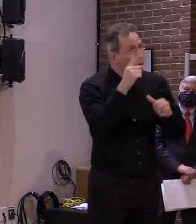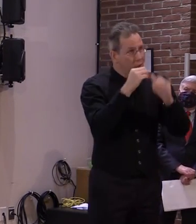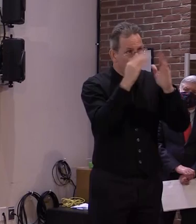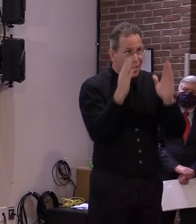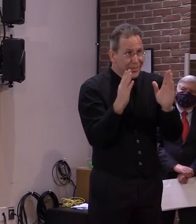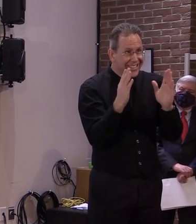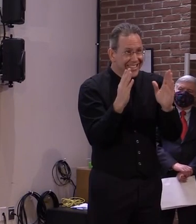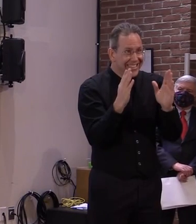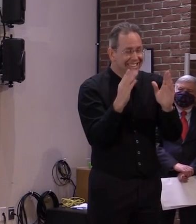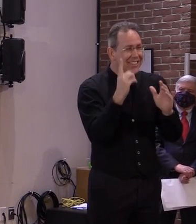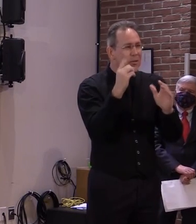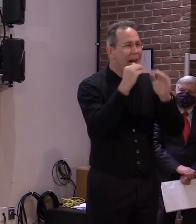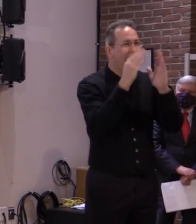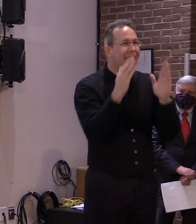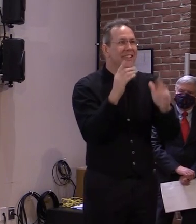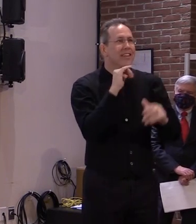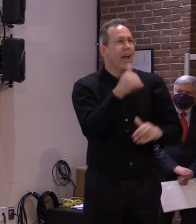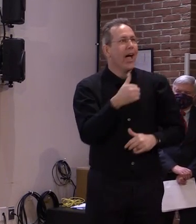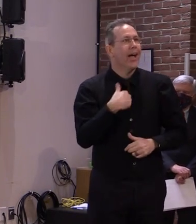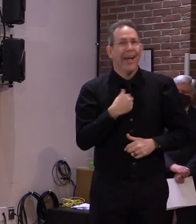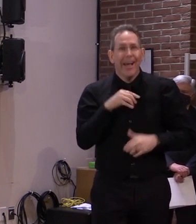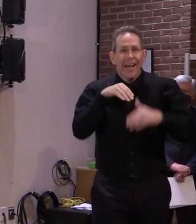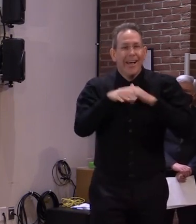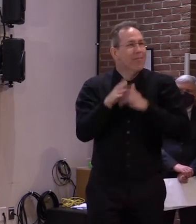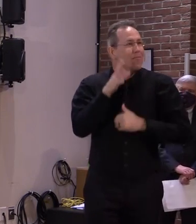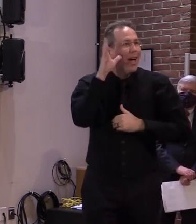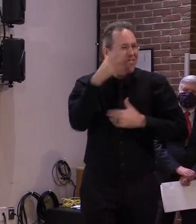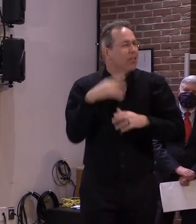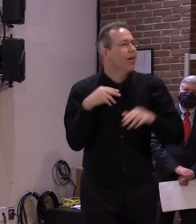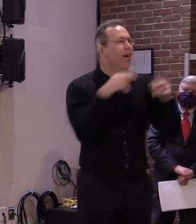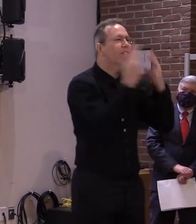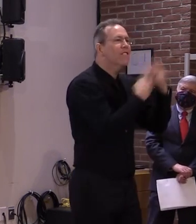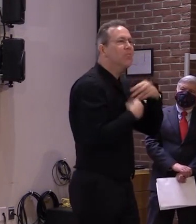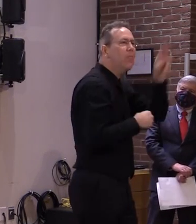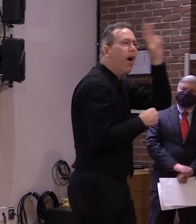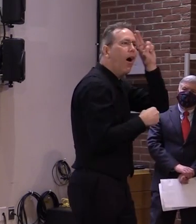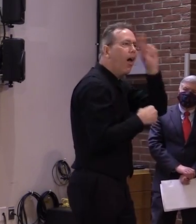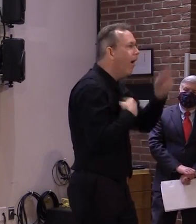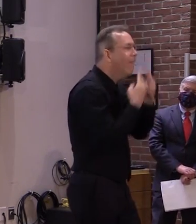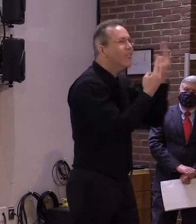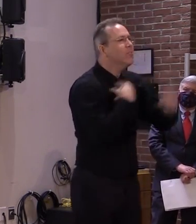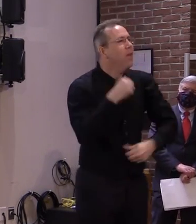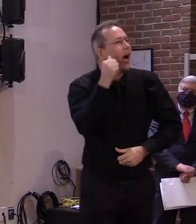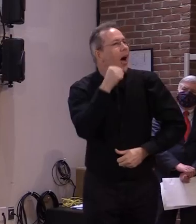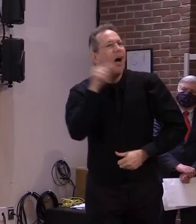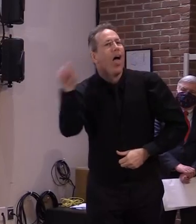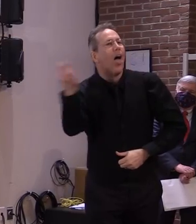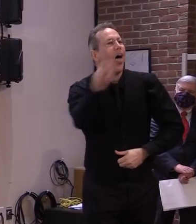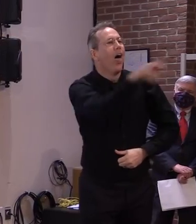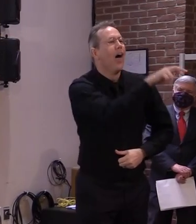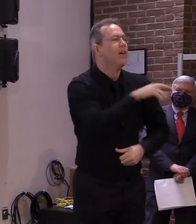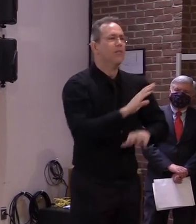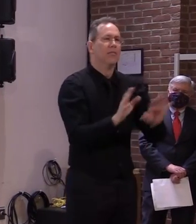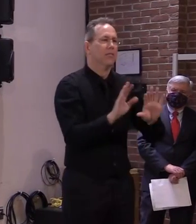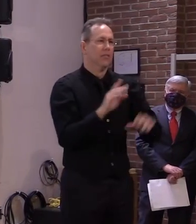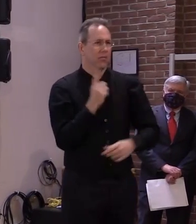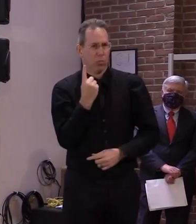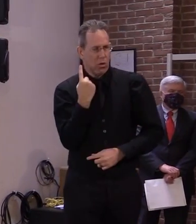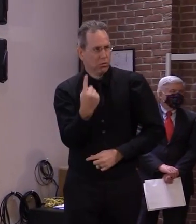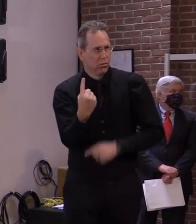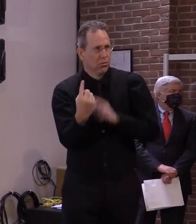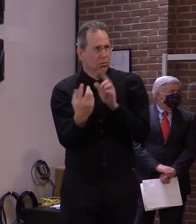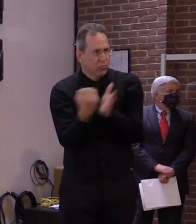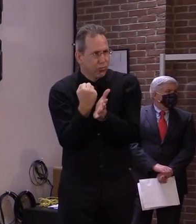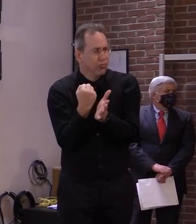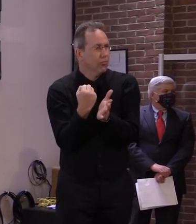through how this would impact other issues, but again, hopefully you'll understand. We hope to have more answers in the days to come. And